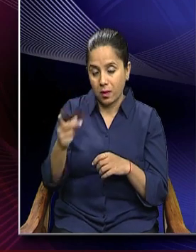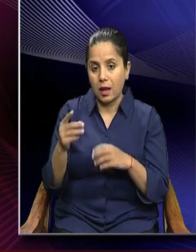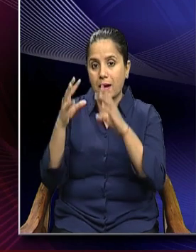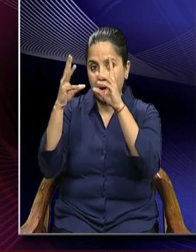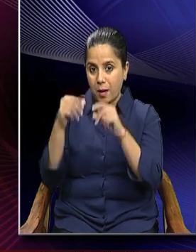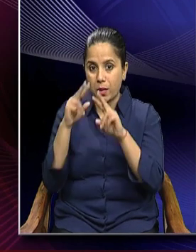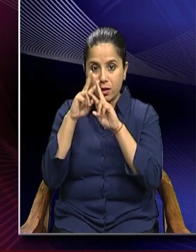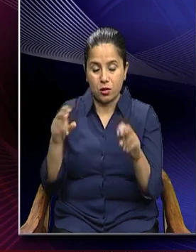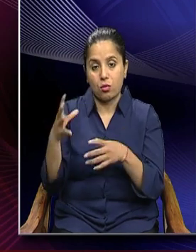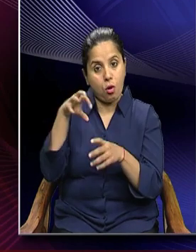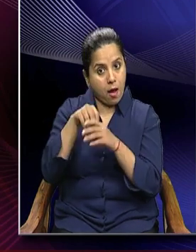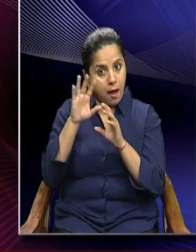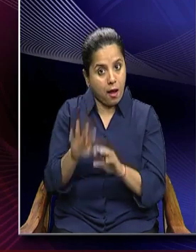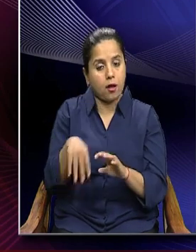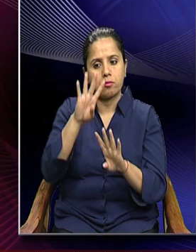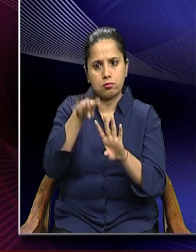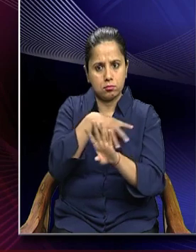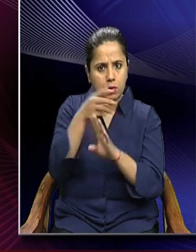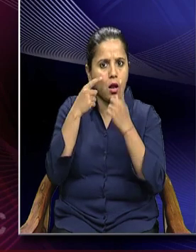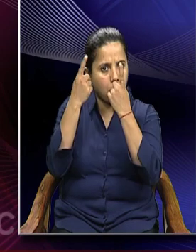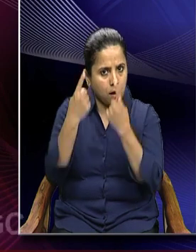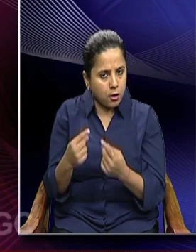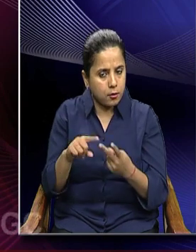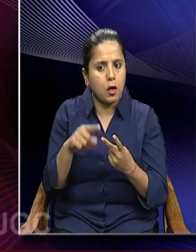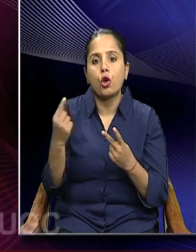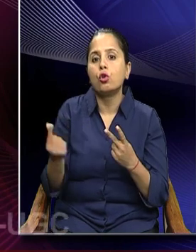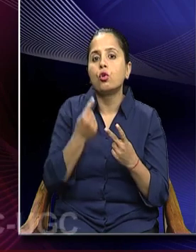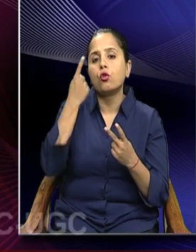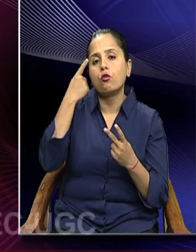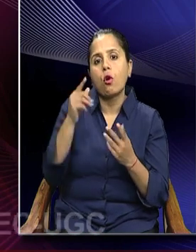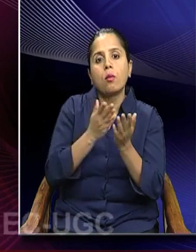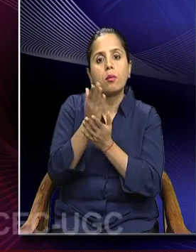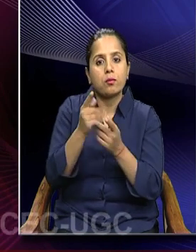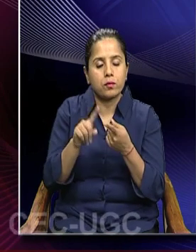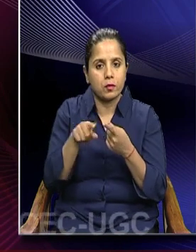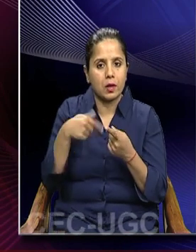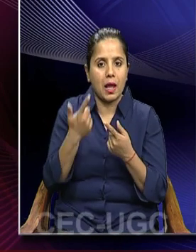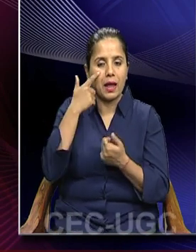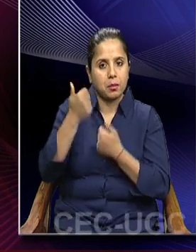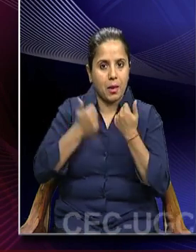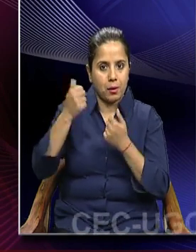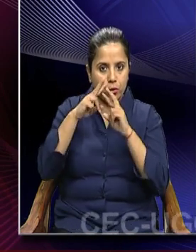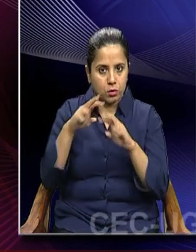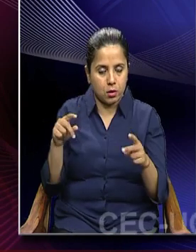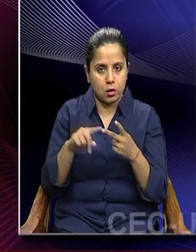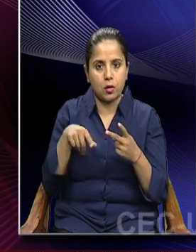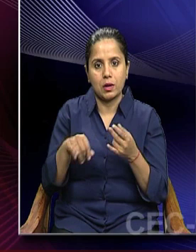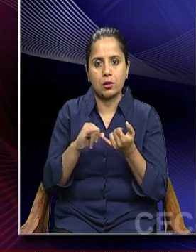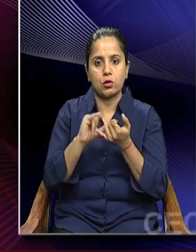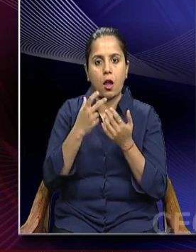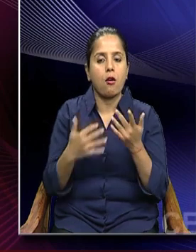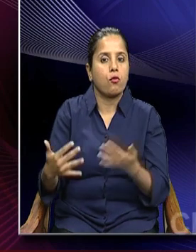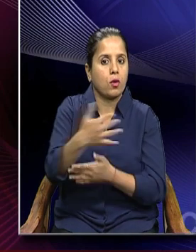research involves statistical analysis and utilizes methods such as experimental research, survey